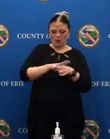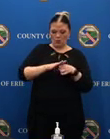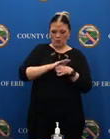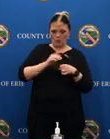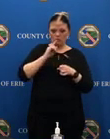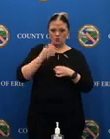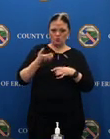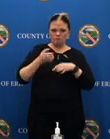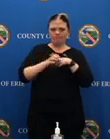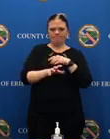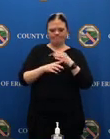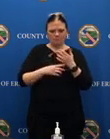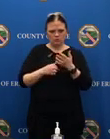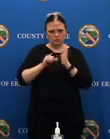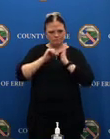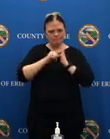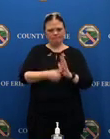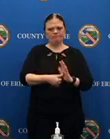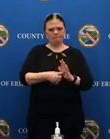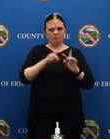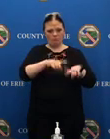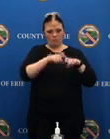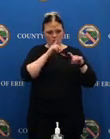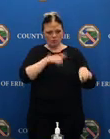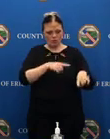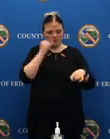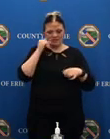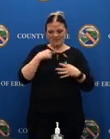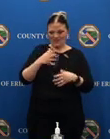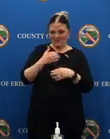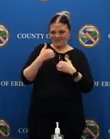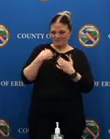pause orders, if they get an exemption, there's nothing we can do.